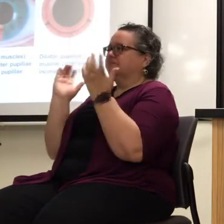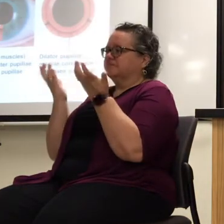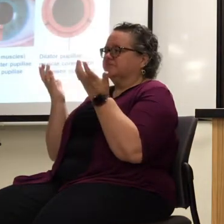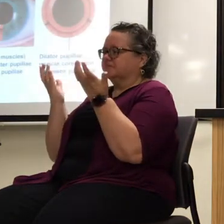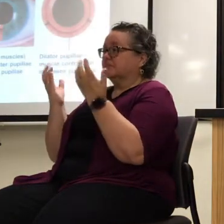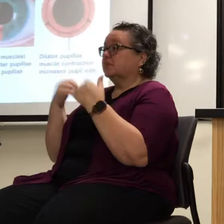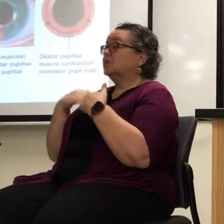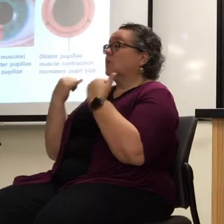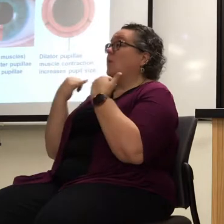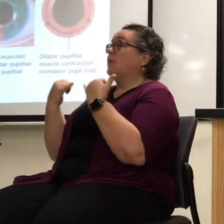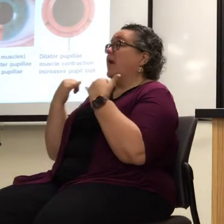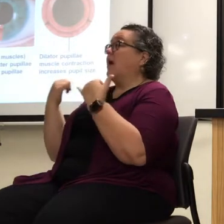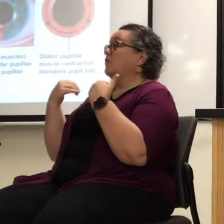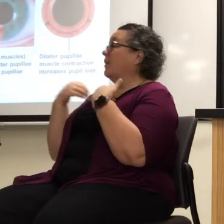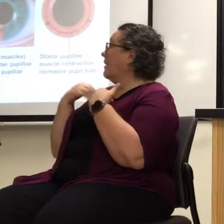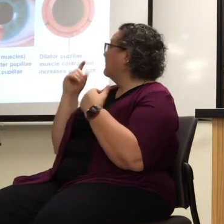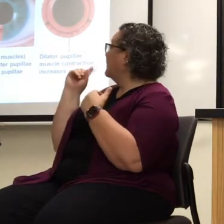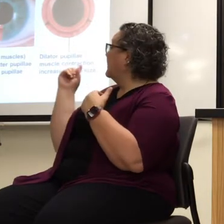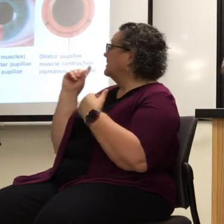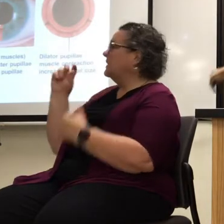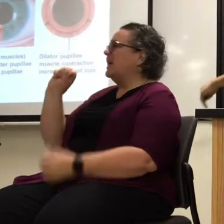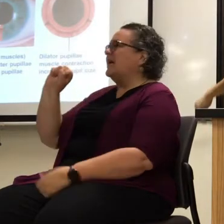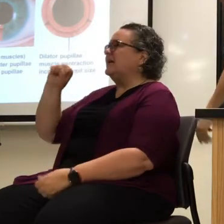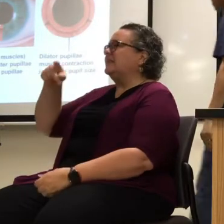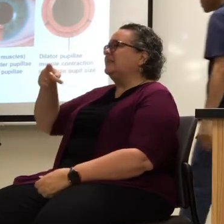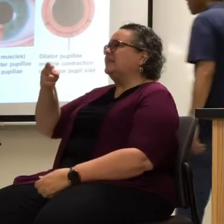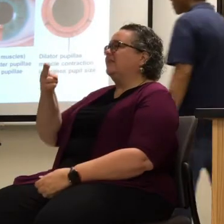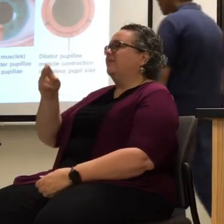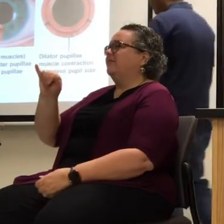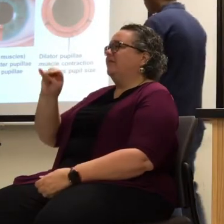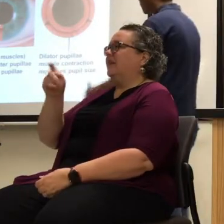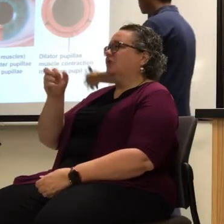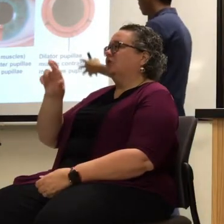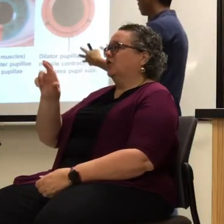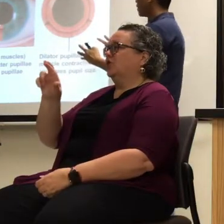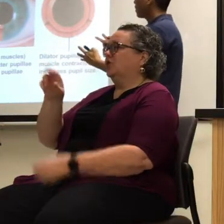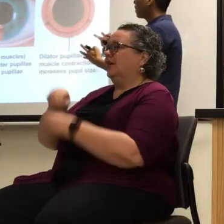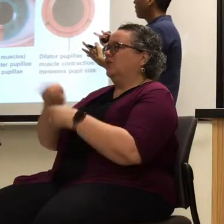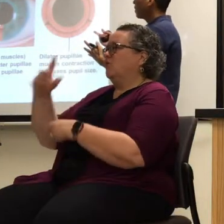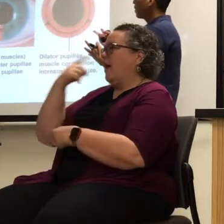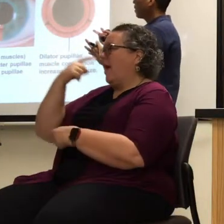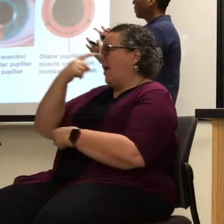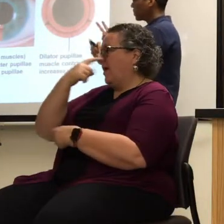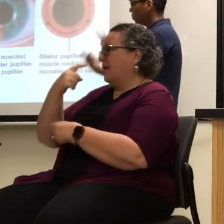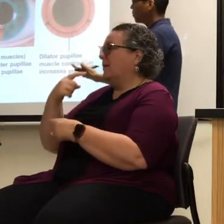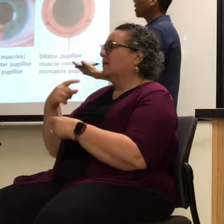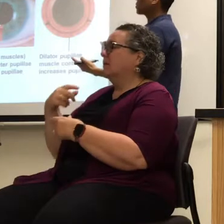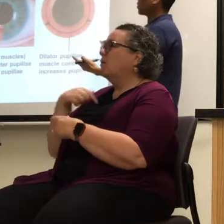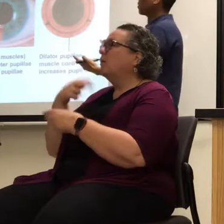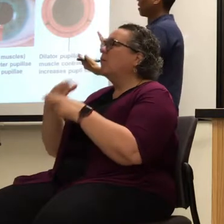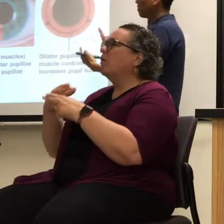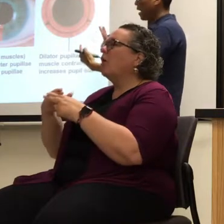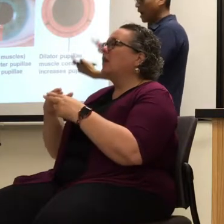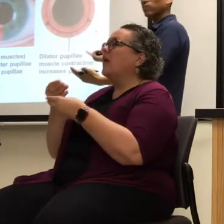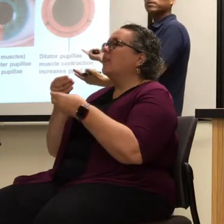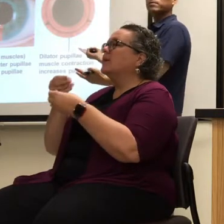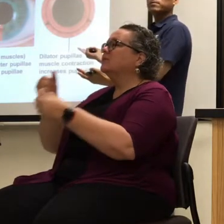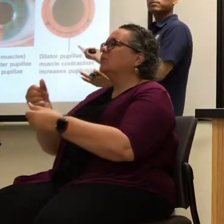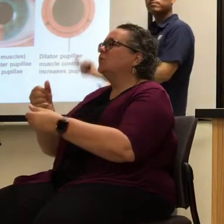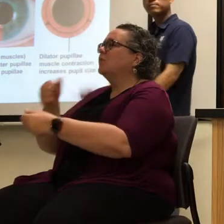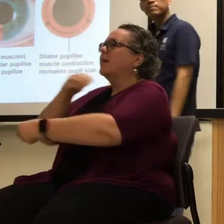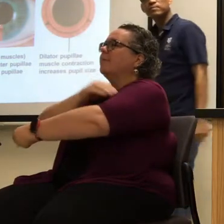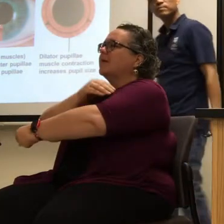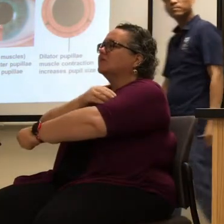All right, so now you have this sphincter. Well, let's just call it the smooth muscle of the